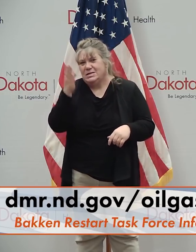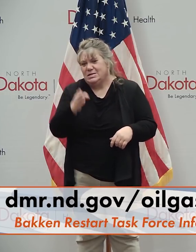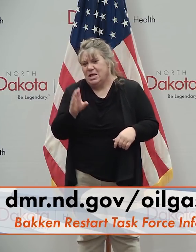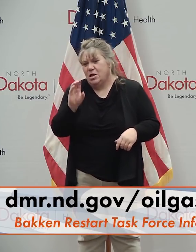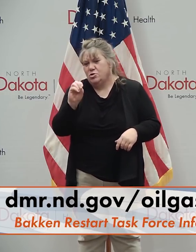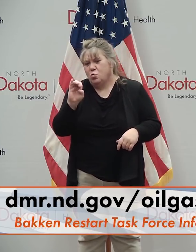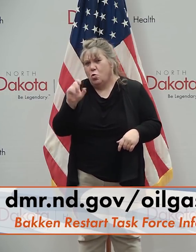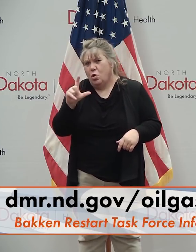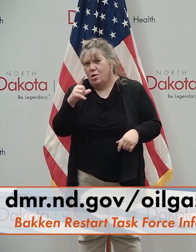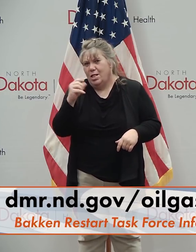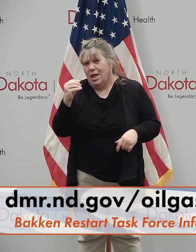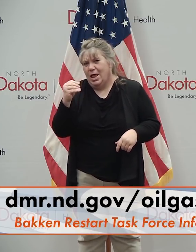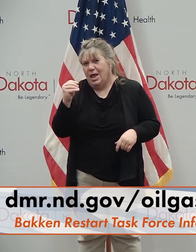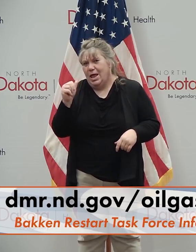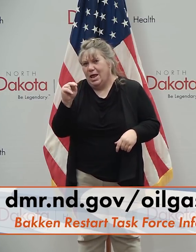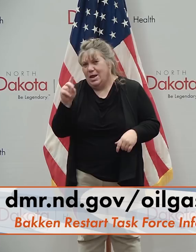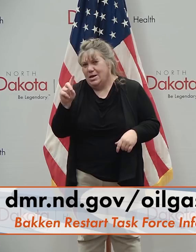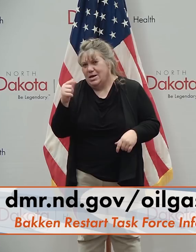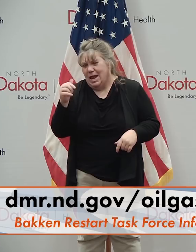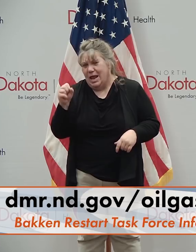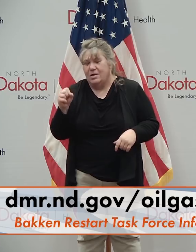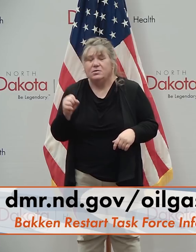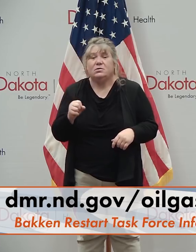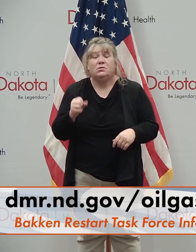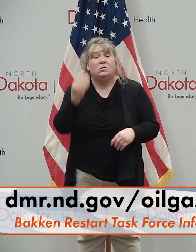dmr.nd.gov/oil and gas. And again, just for some